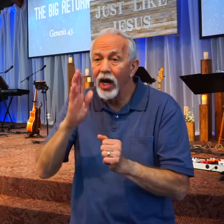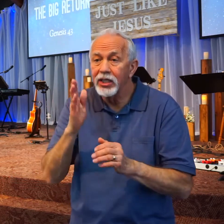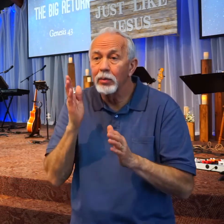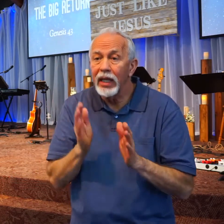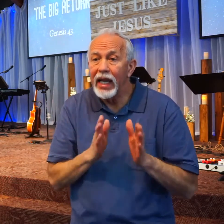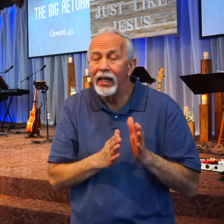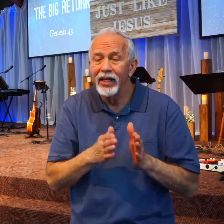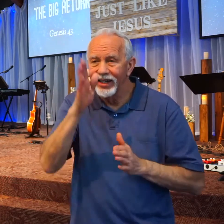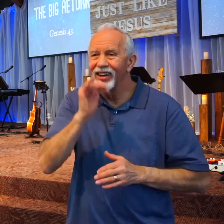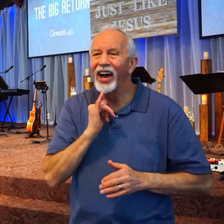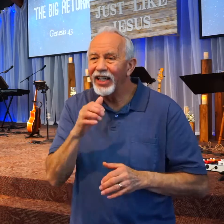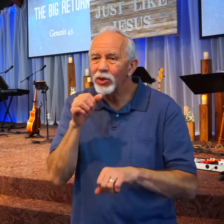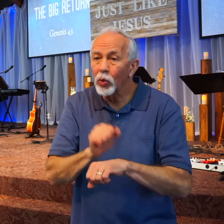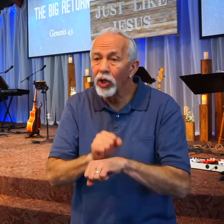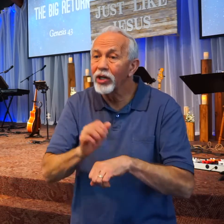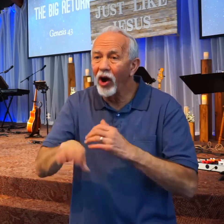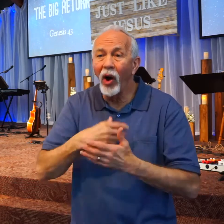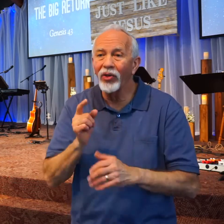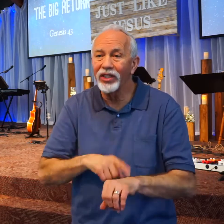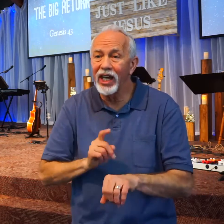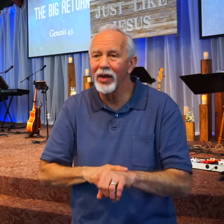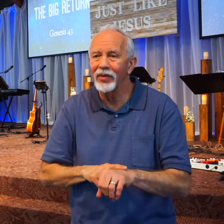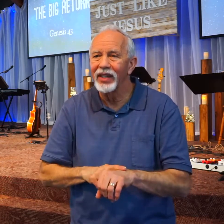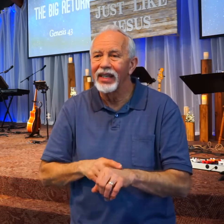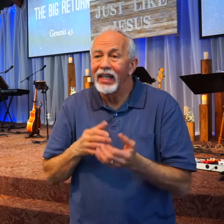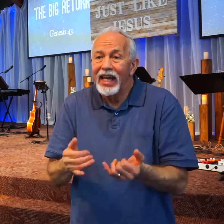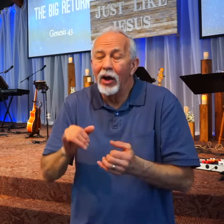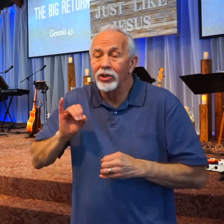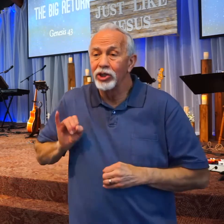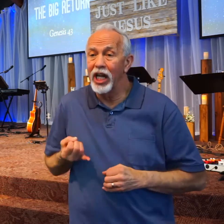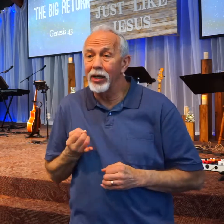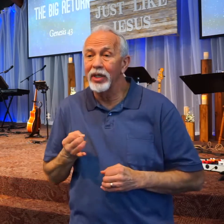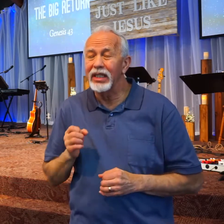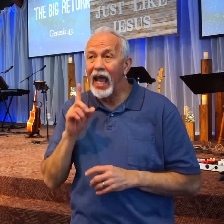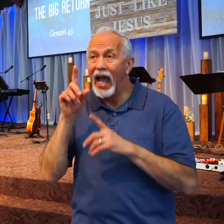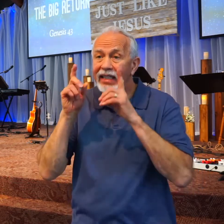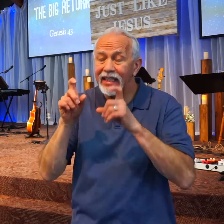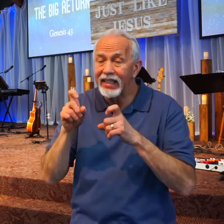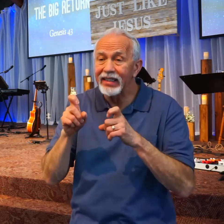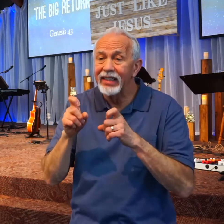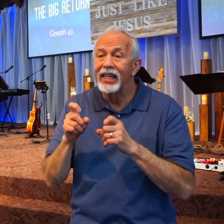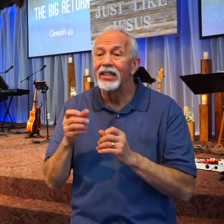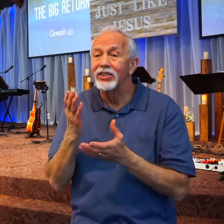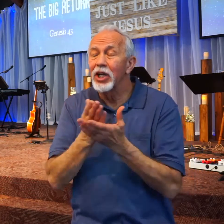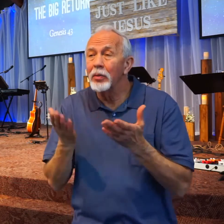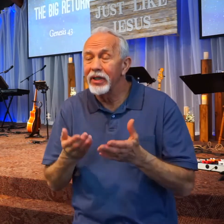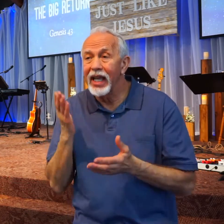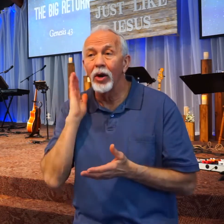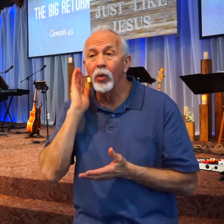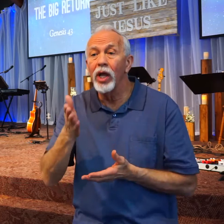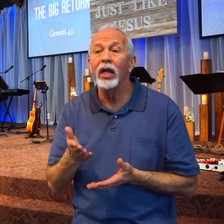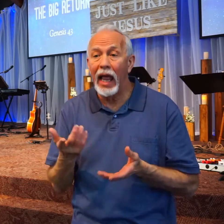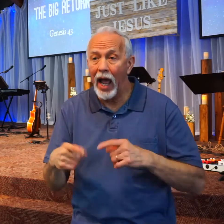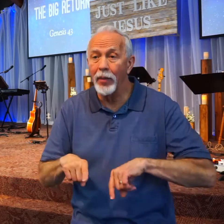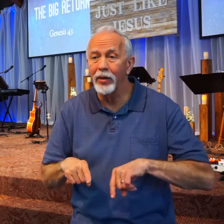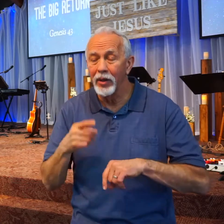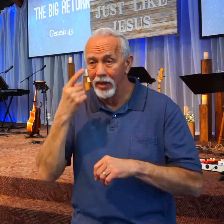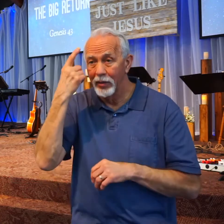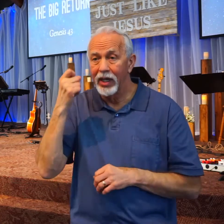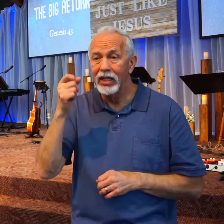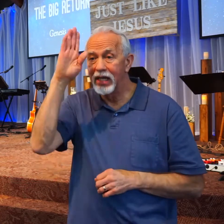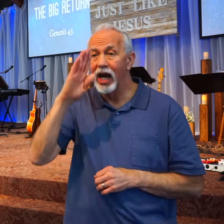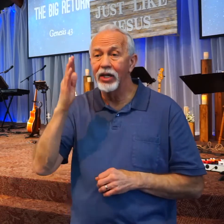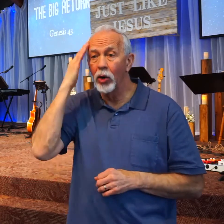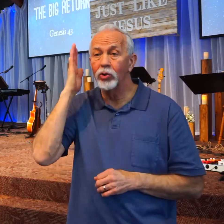along. And now Jacob is asking God to do the thing that's about to happen, and it's all just coming together beautifully. So they went